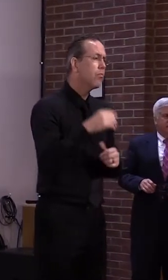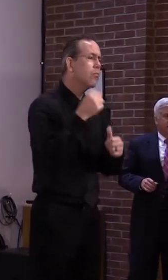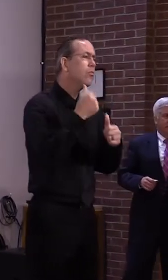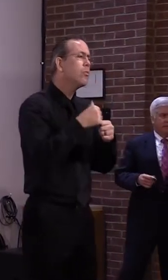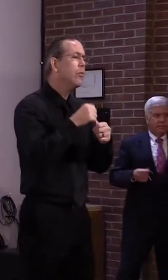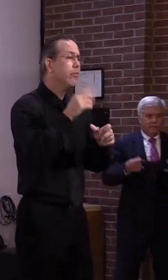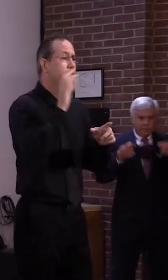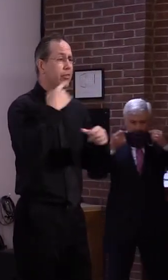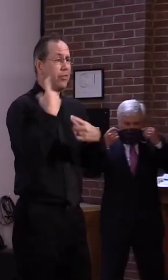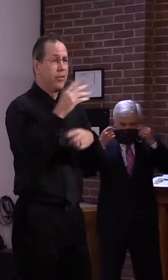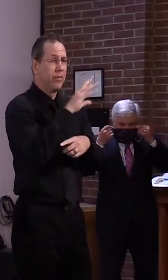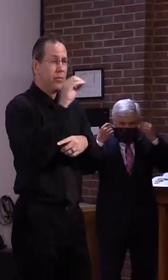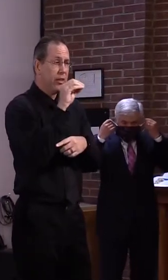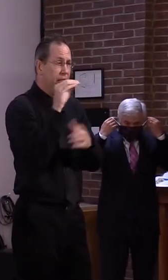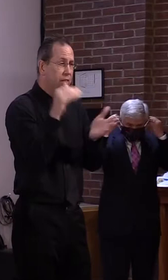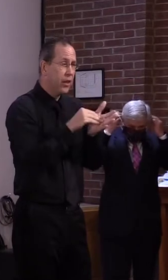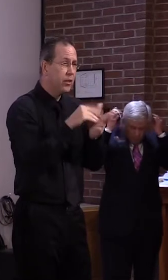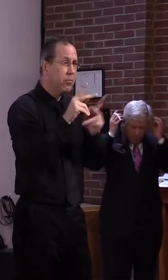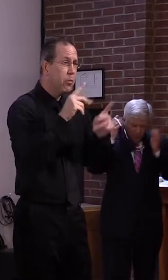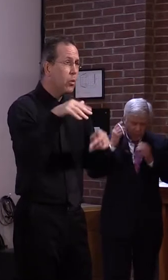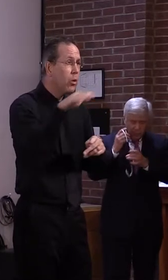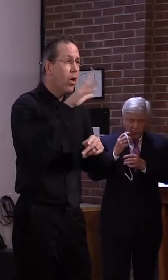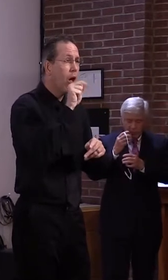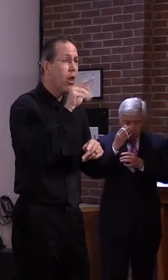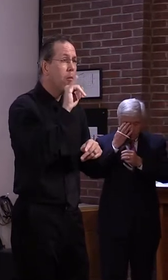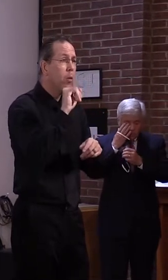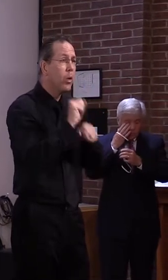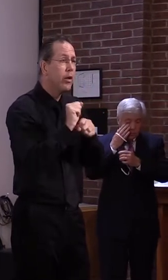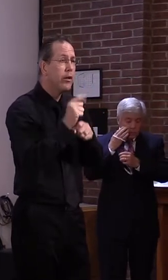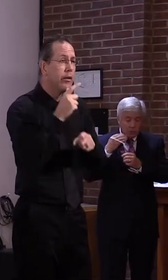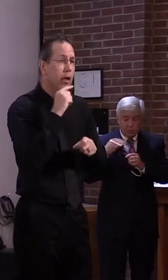right now, either on PUA or traditional unemployment.